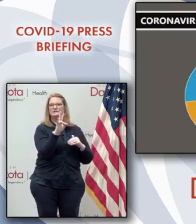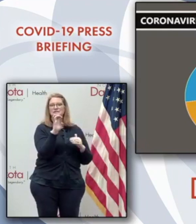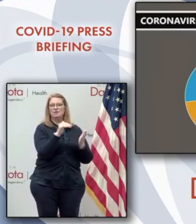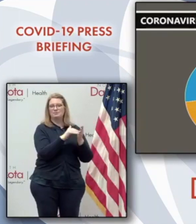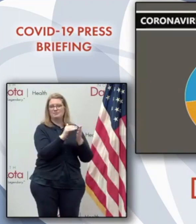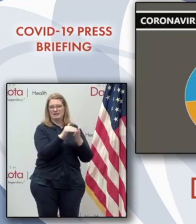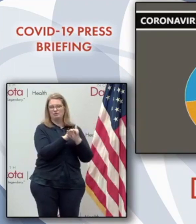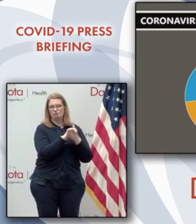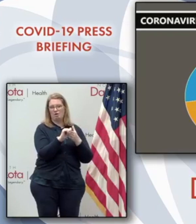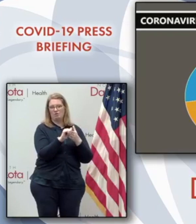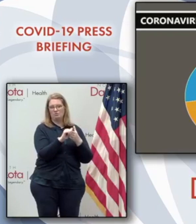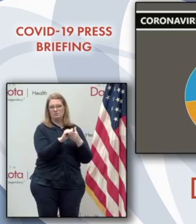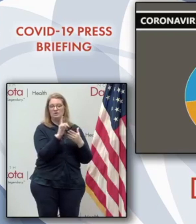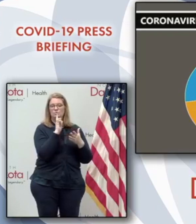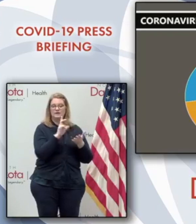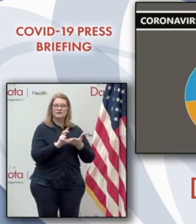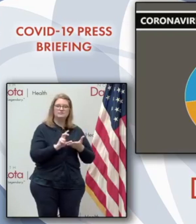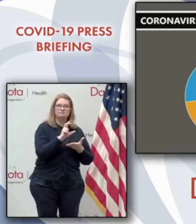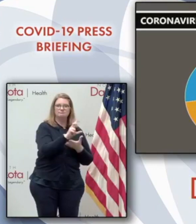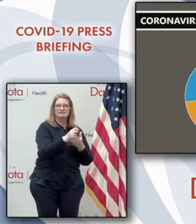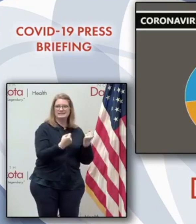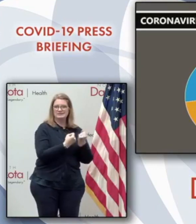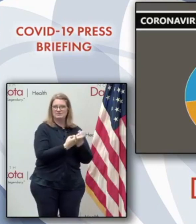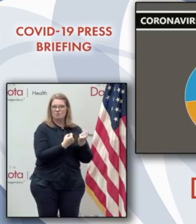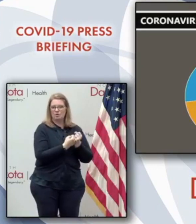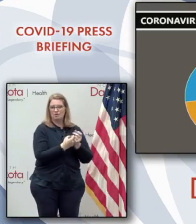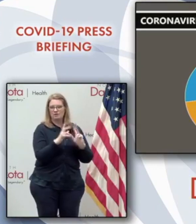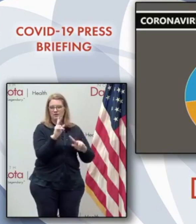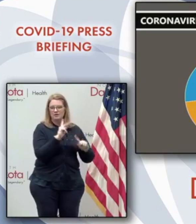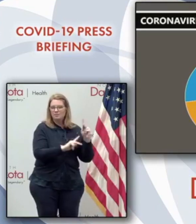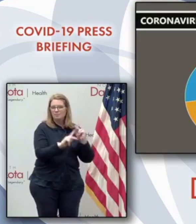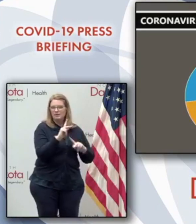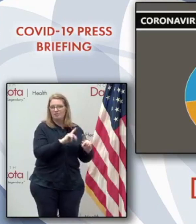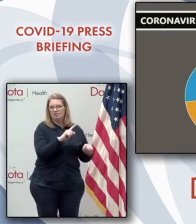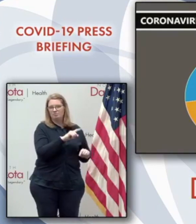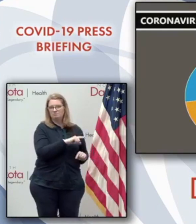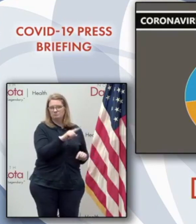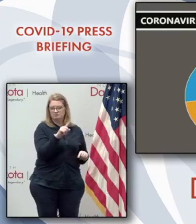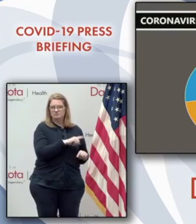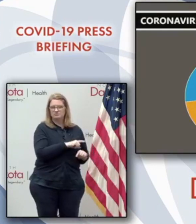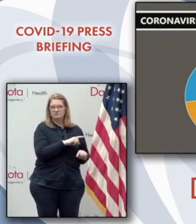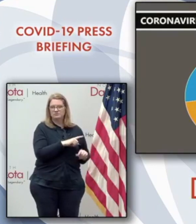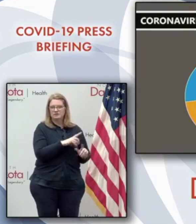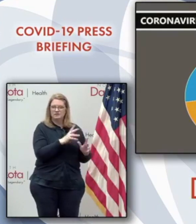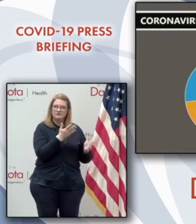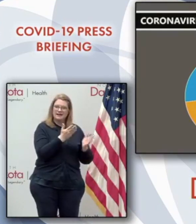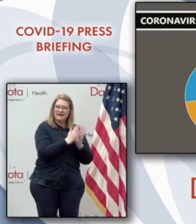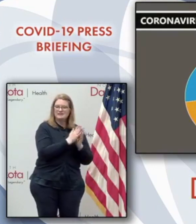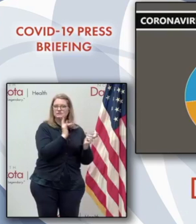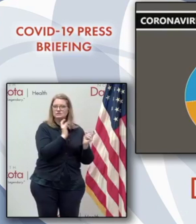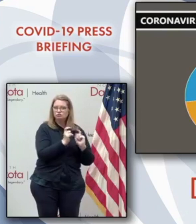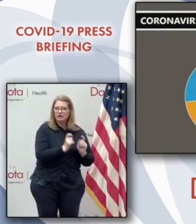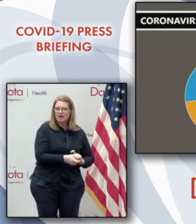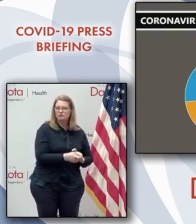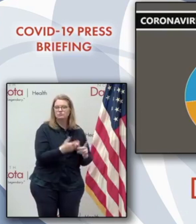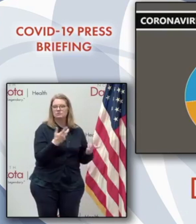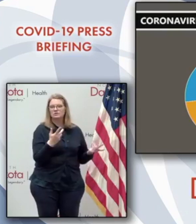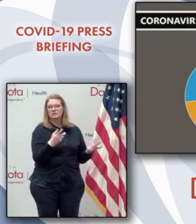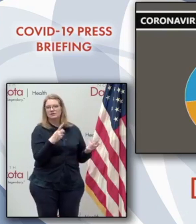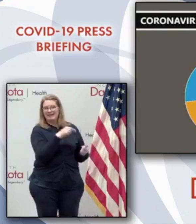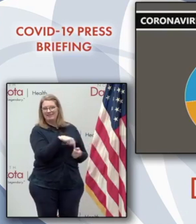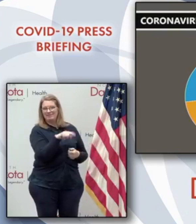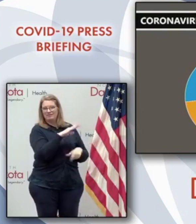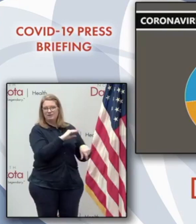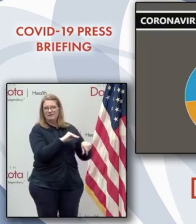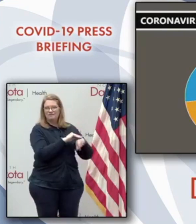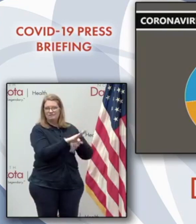gone to help support those individuals who've been asked to make changes or sacrifices, who've been affected by